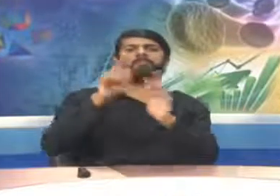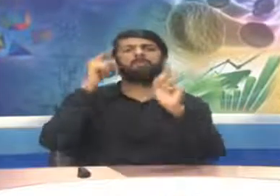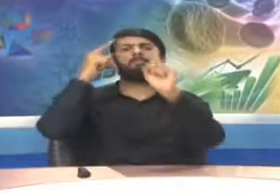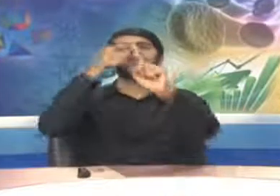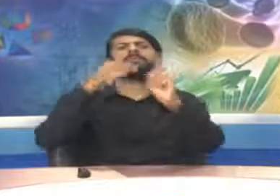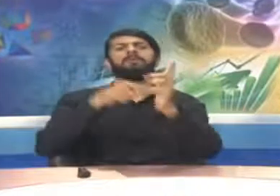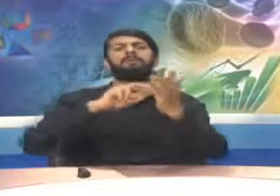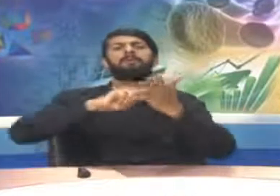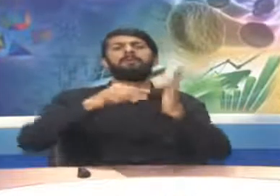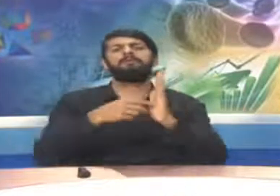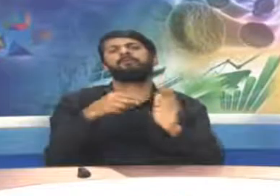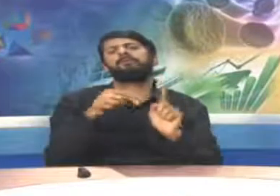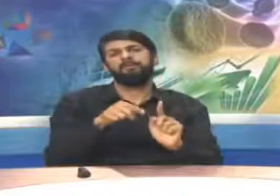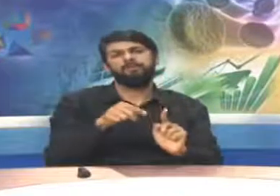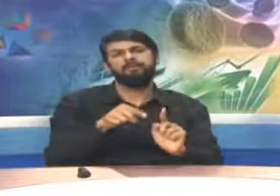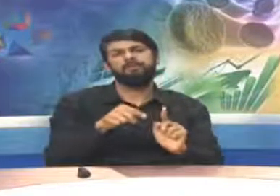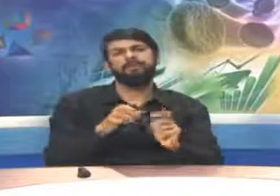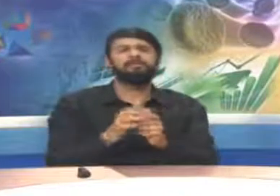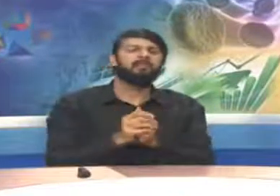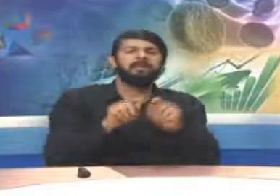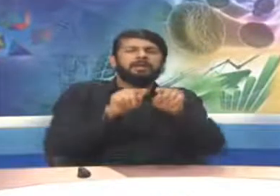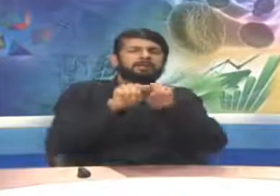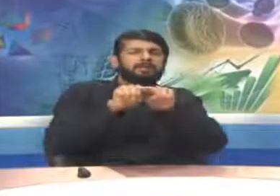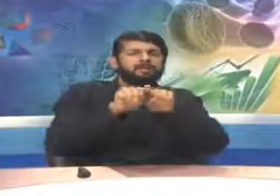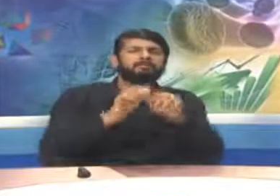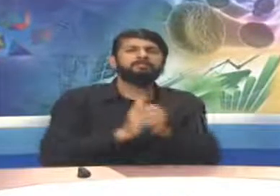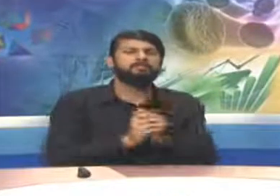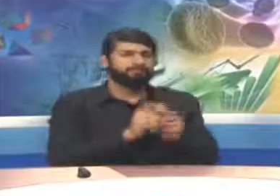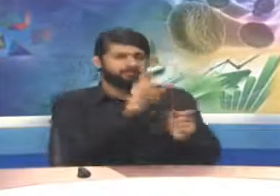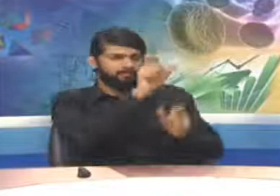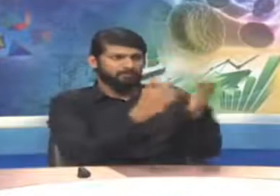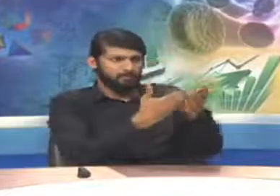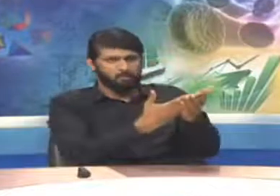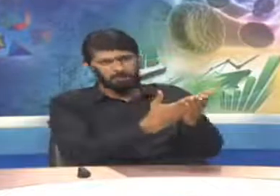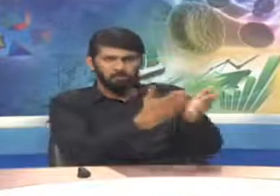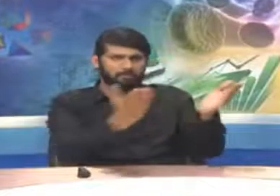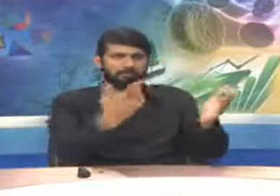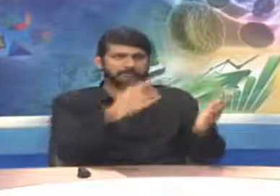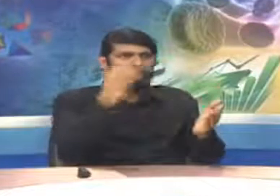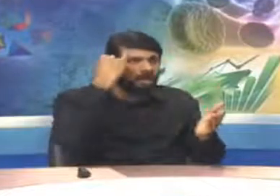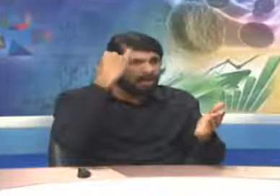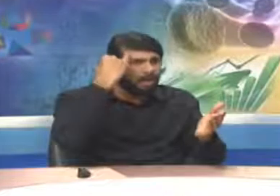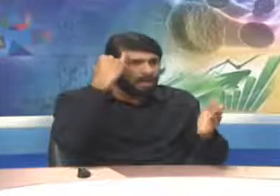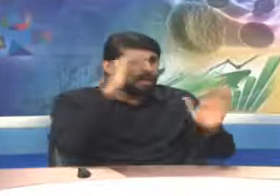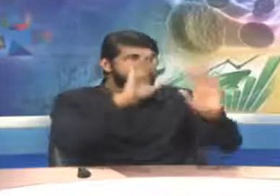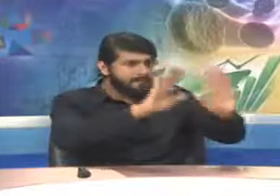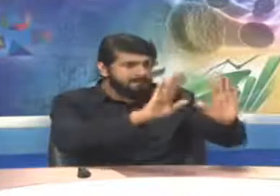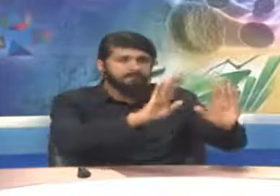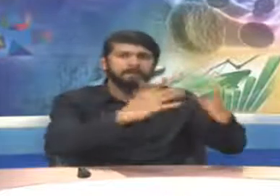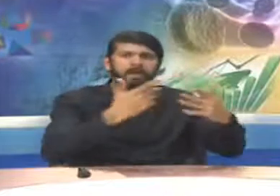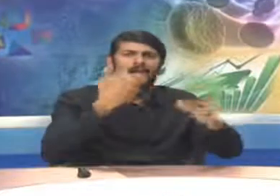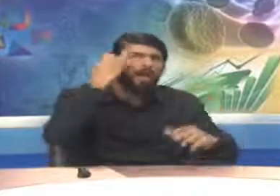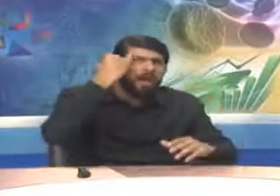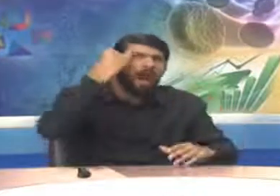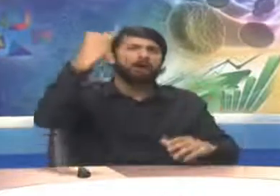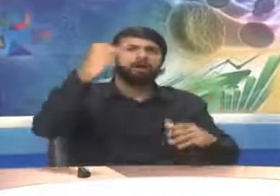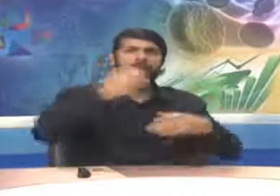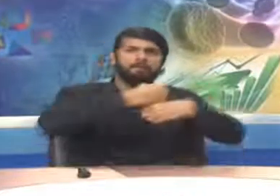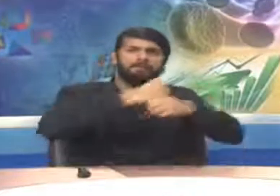unquestionable. It has become liberalism. For the liberals, liberty is the very